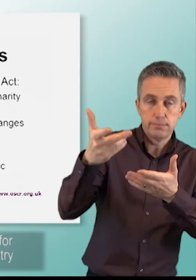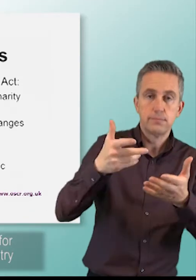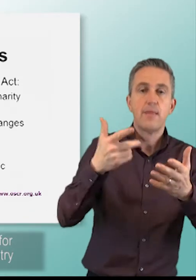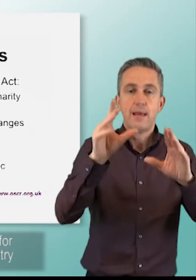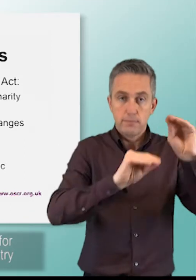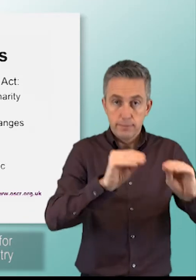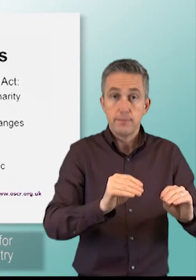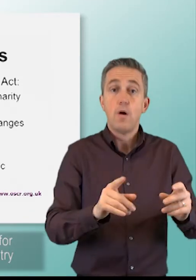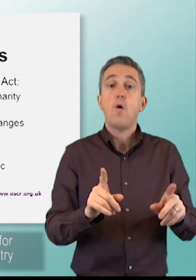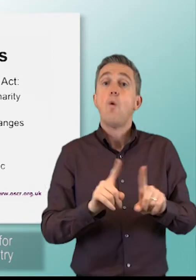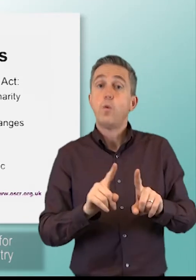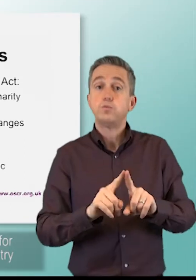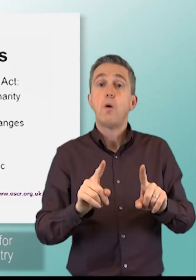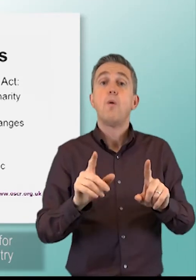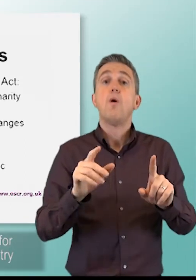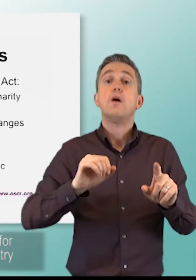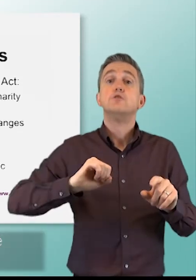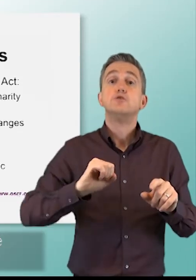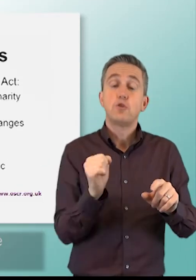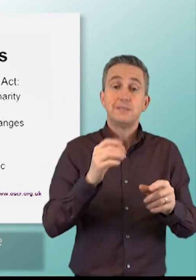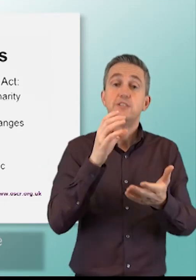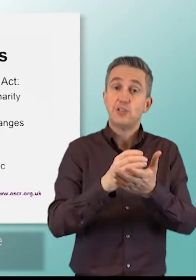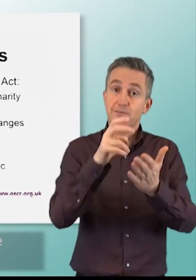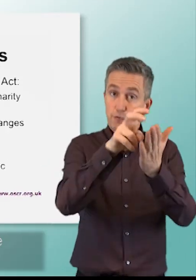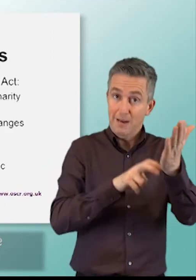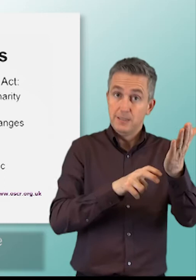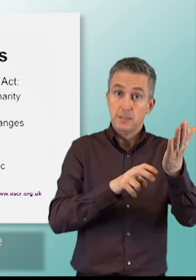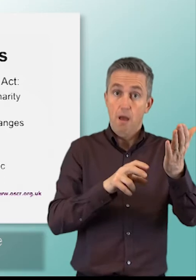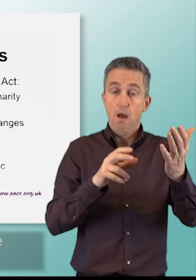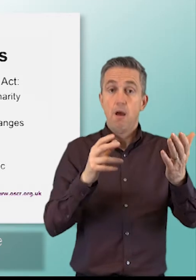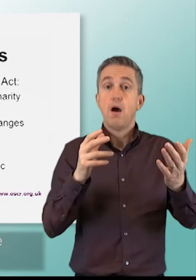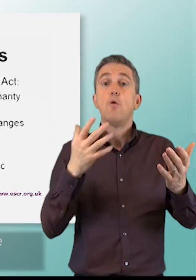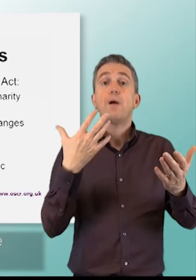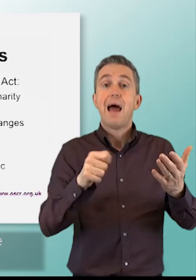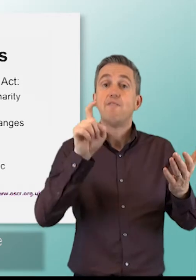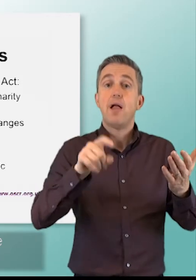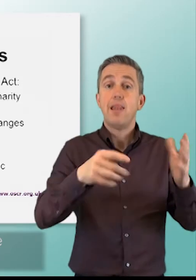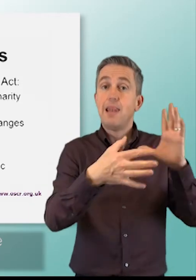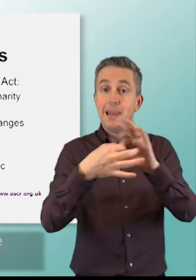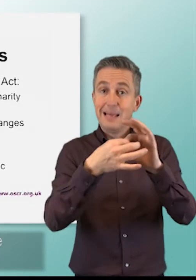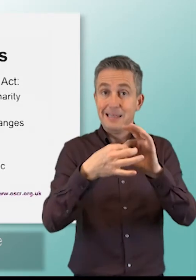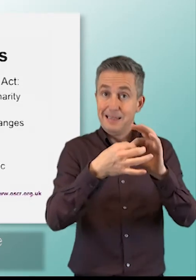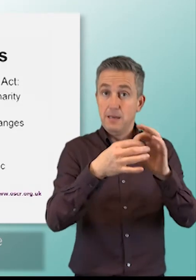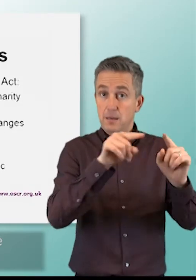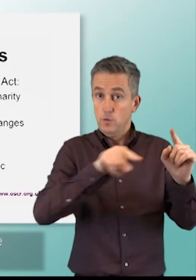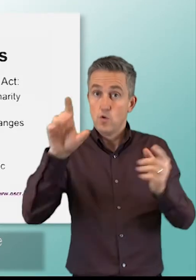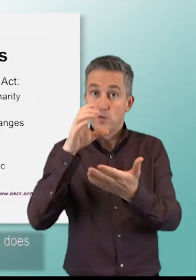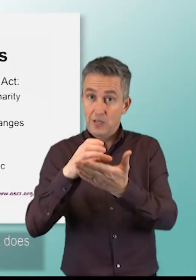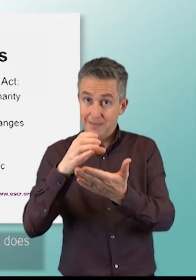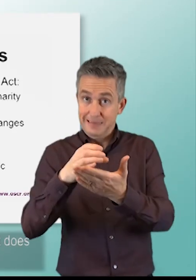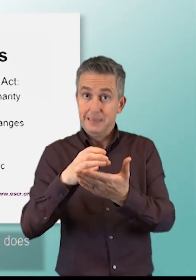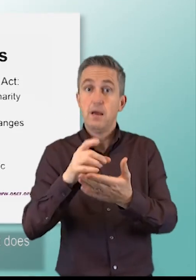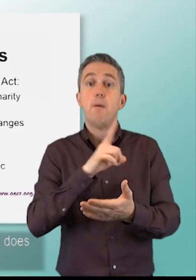to have a link to their website on their entry on the Scottish Charity Register, and plus a more specific link to where the charity publishes